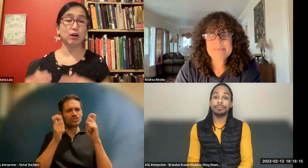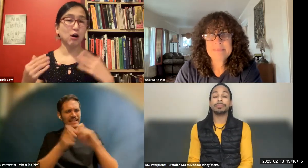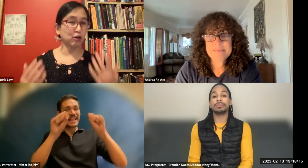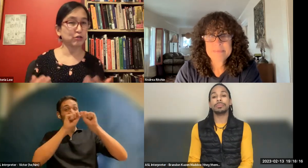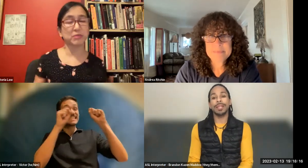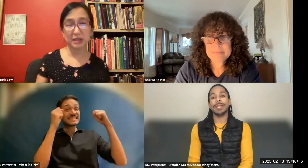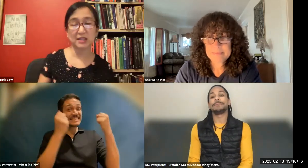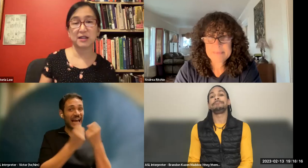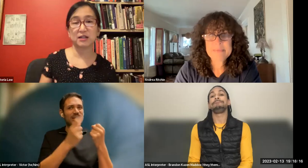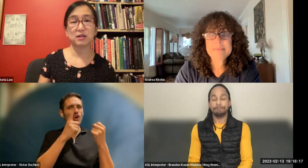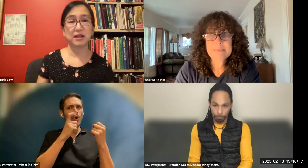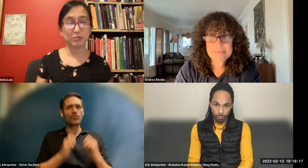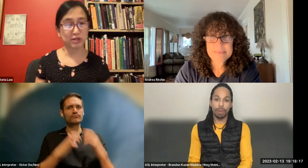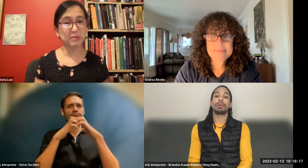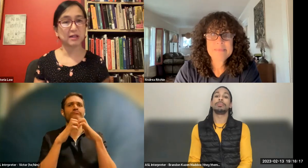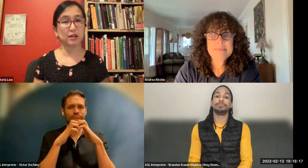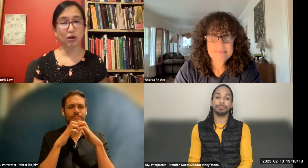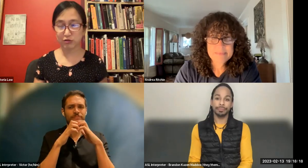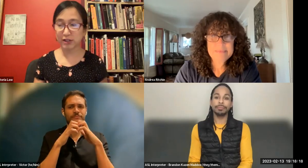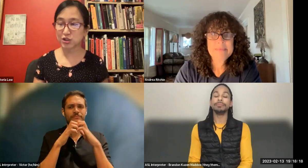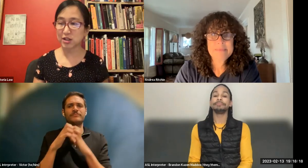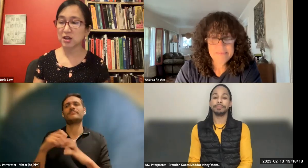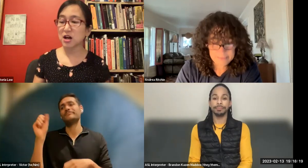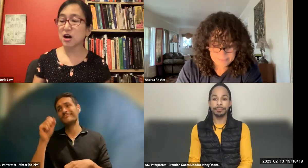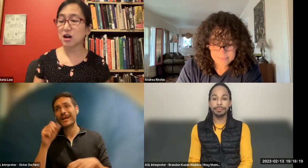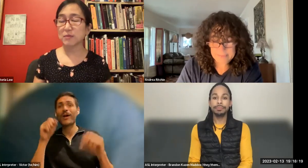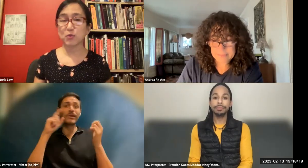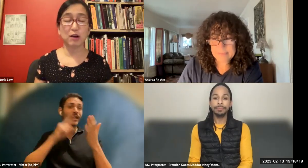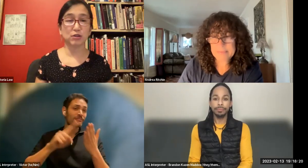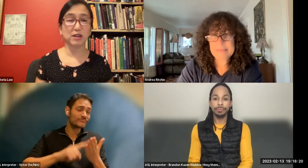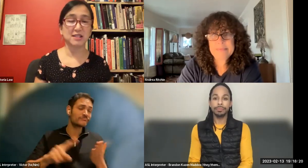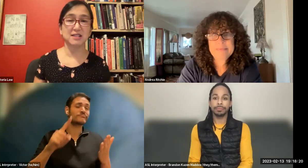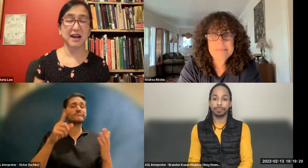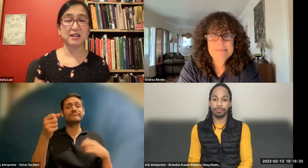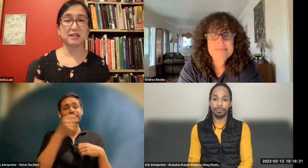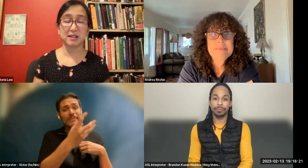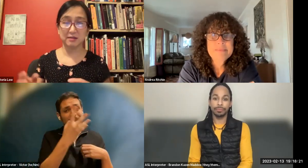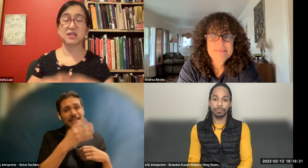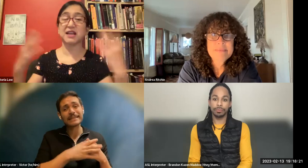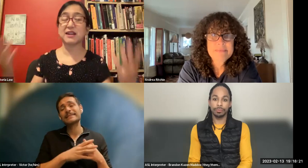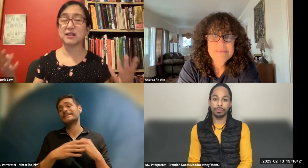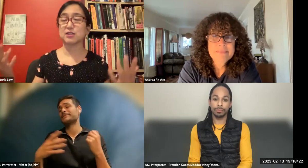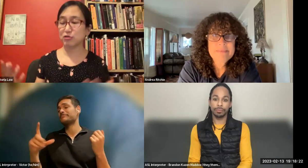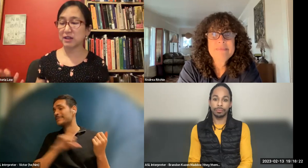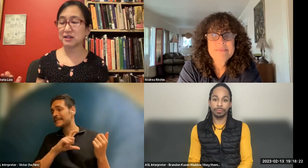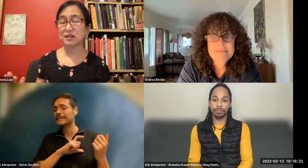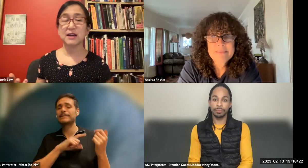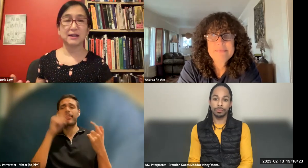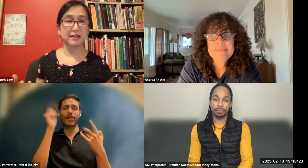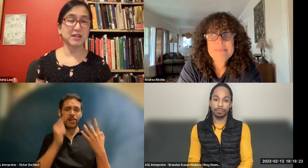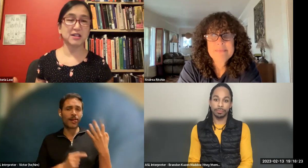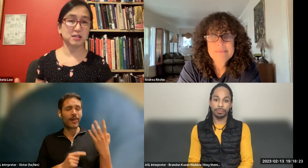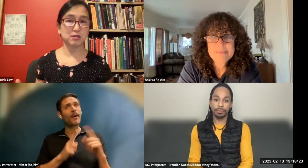looking at hard policing, imprisonment, incarceration, without looking at a society, the society that has created